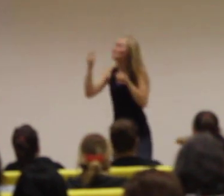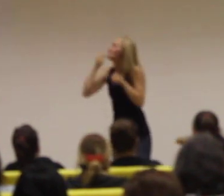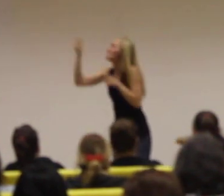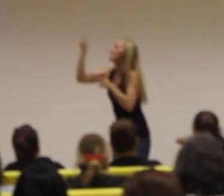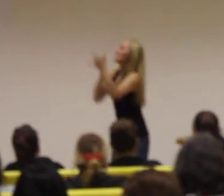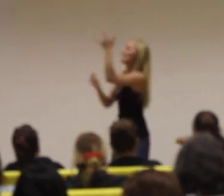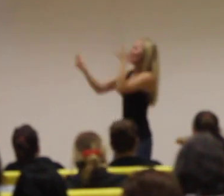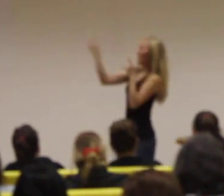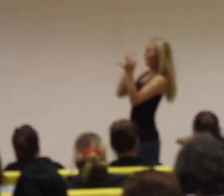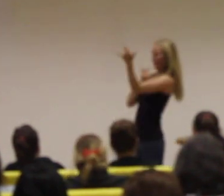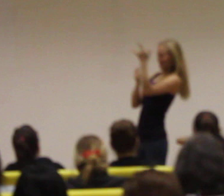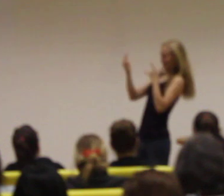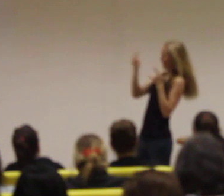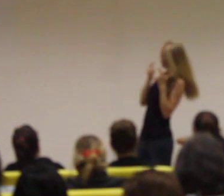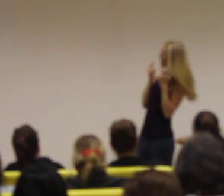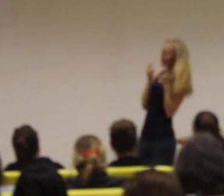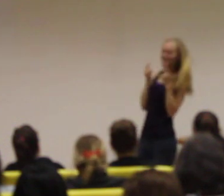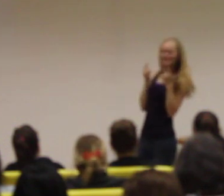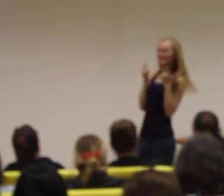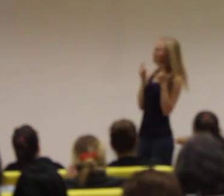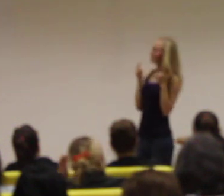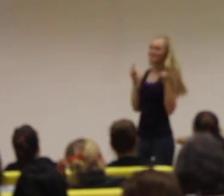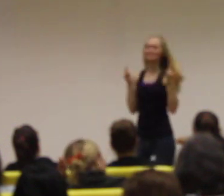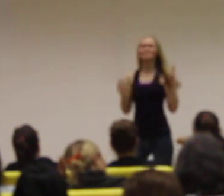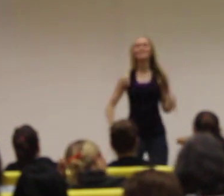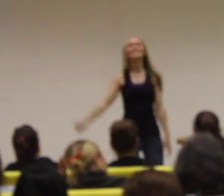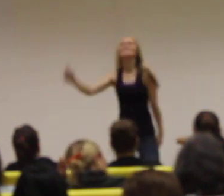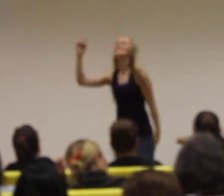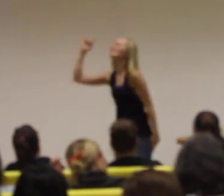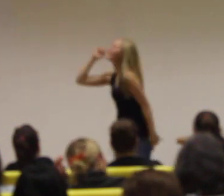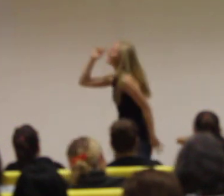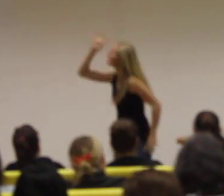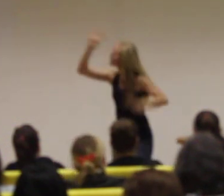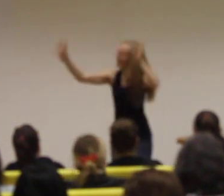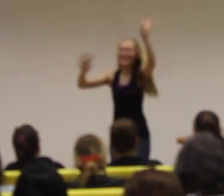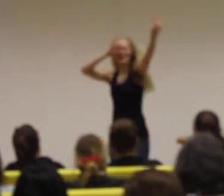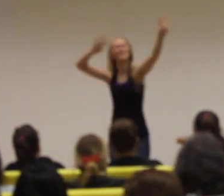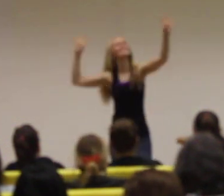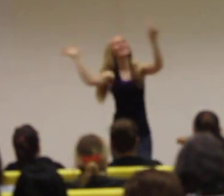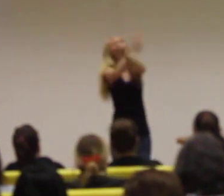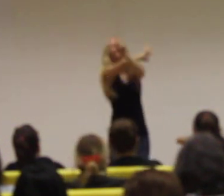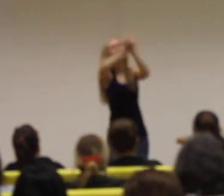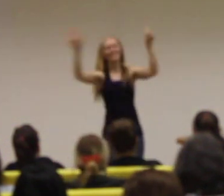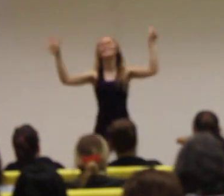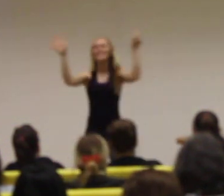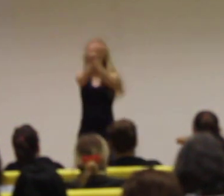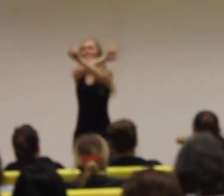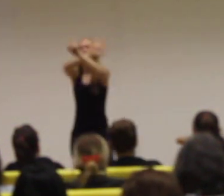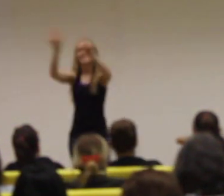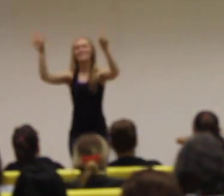Before we even love you Such a star, like a light